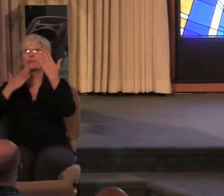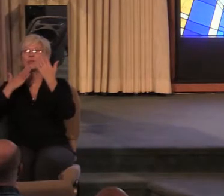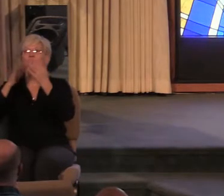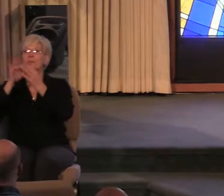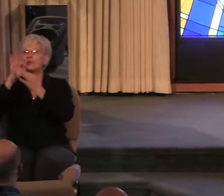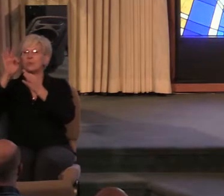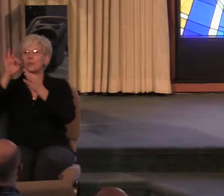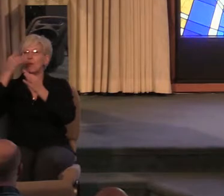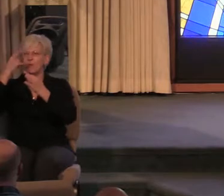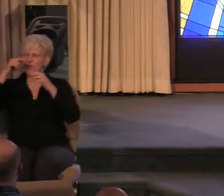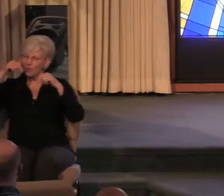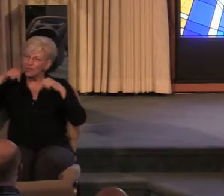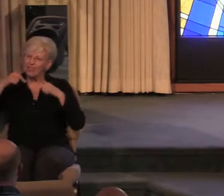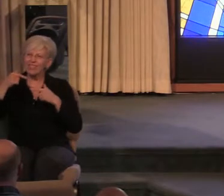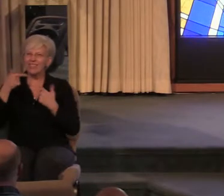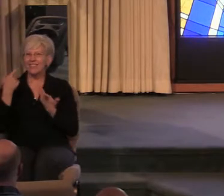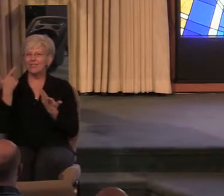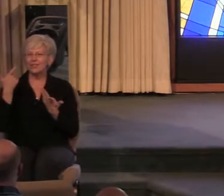for this reminder,